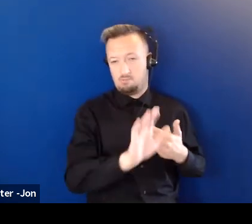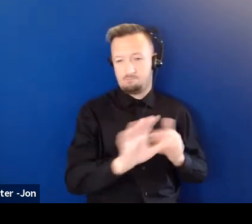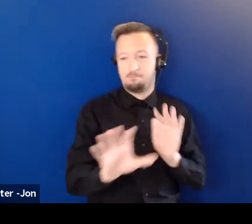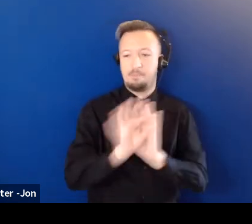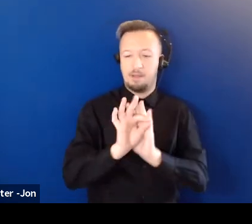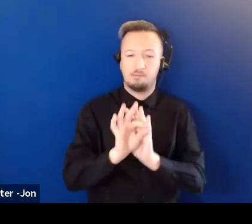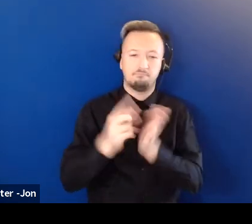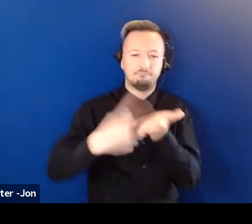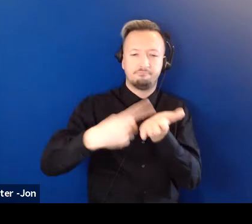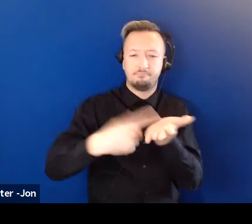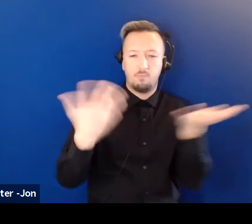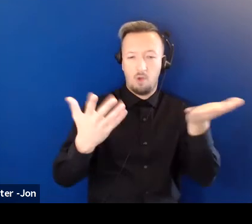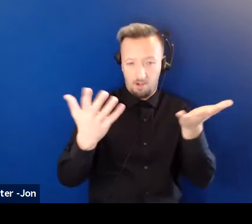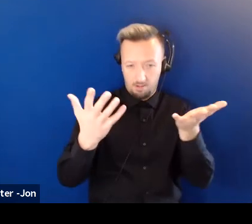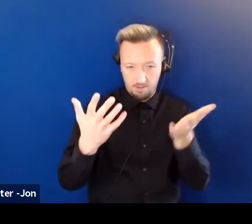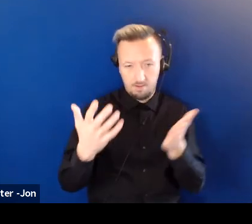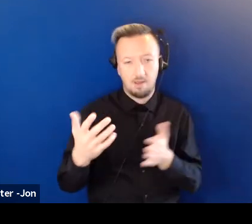the EQUIP leaders will